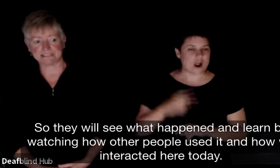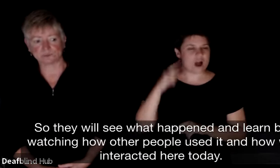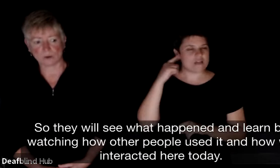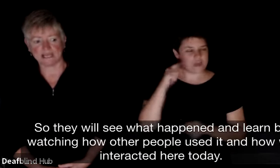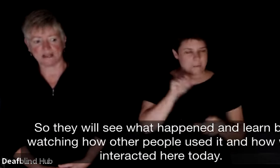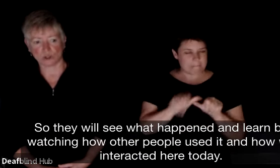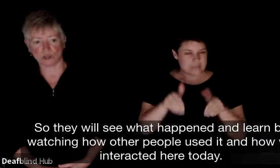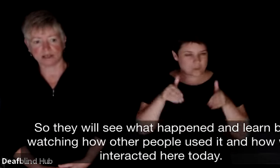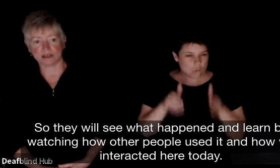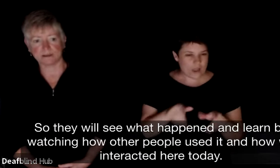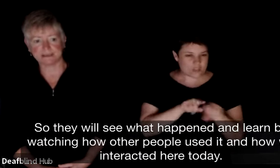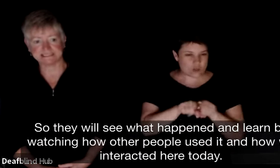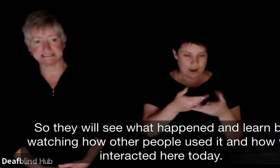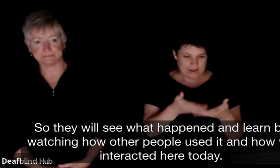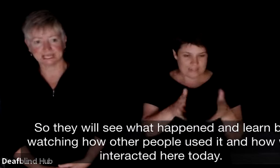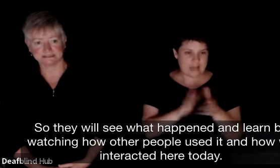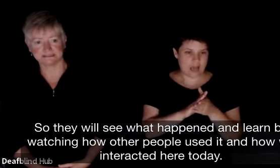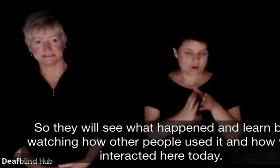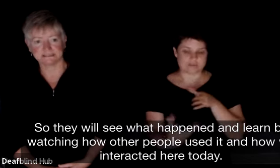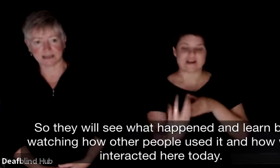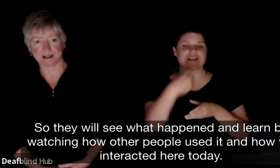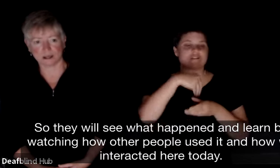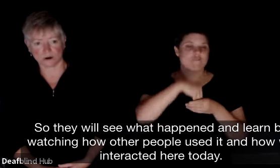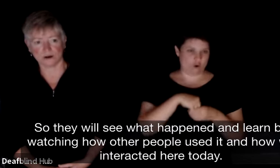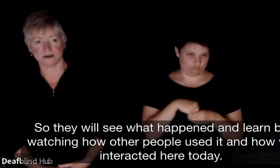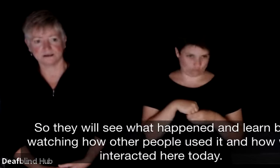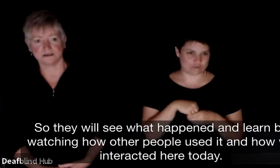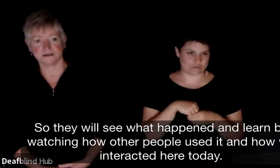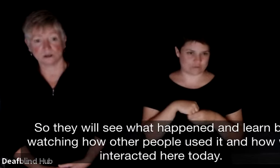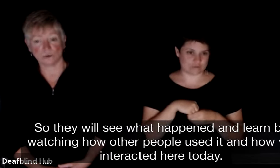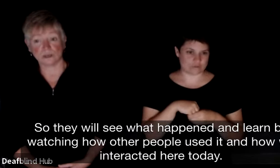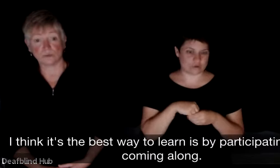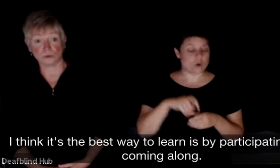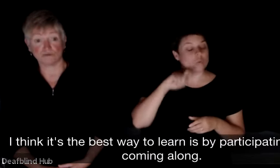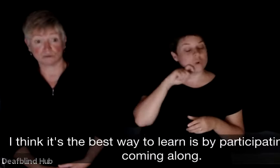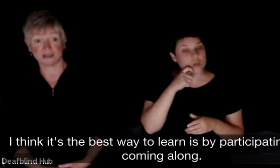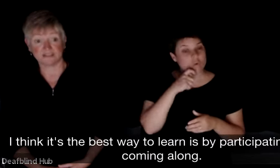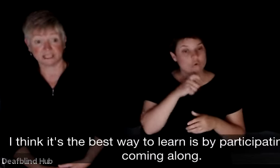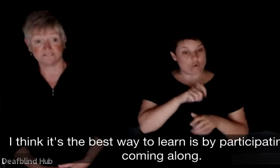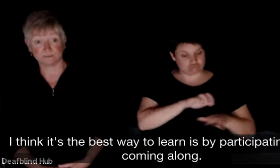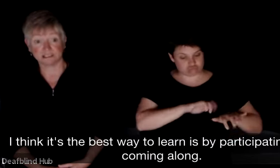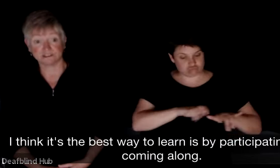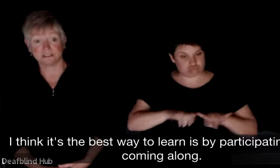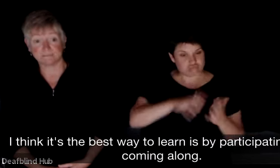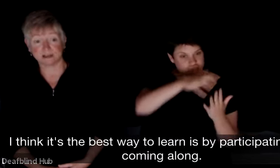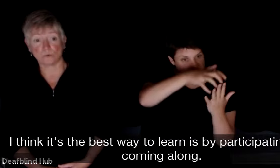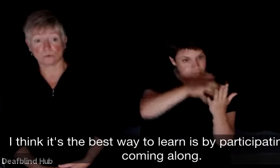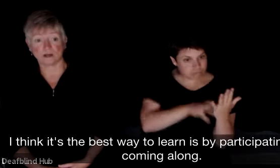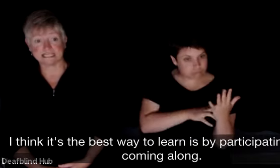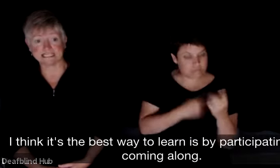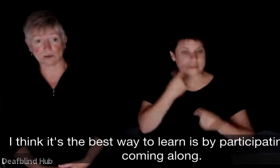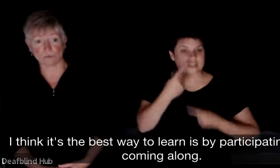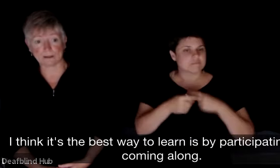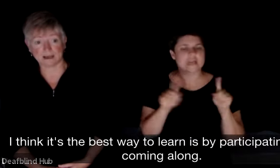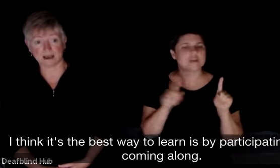is by participating and coming along. We will write the information about what is a webinar,